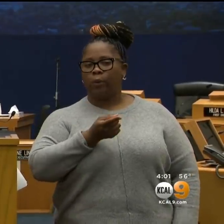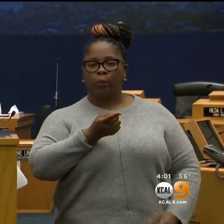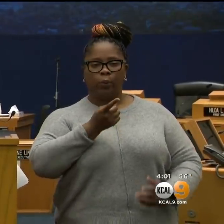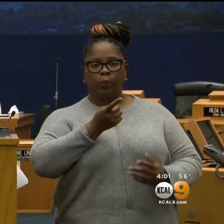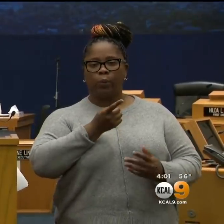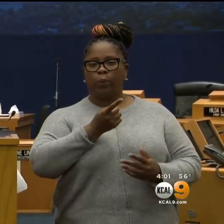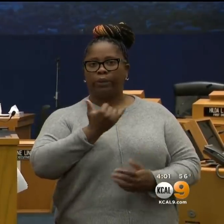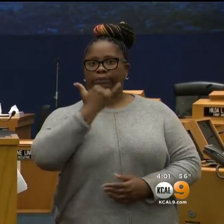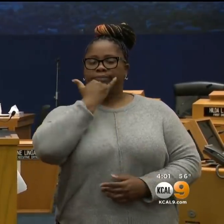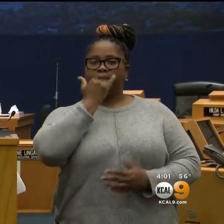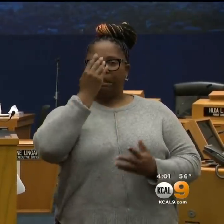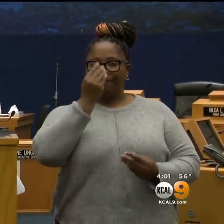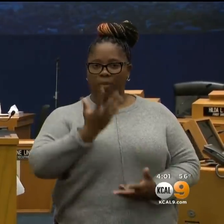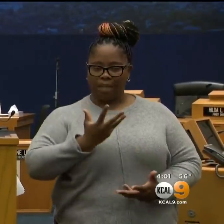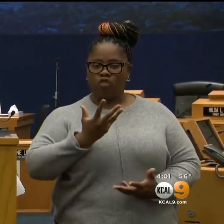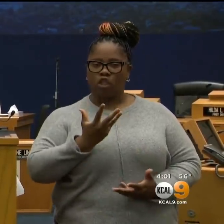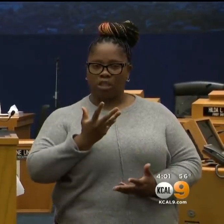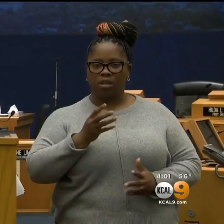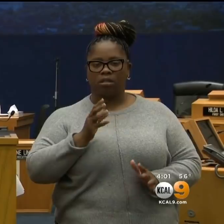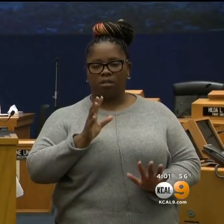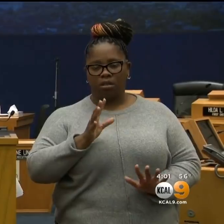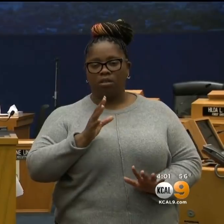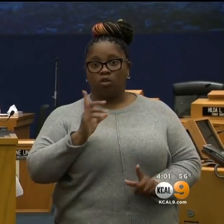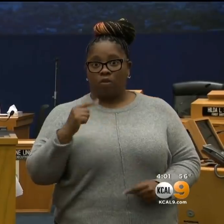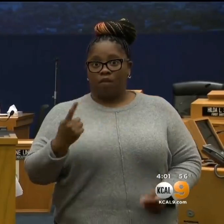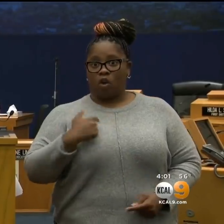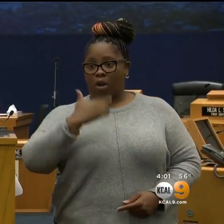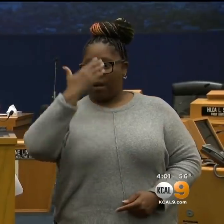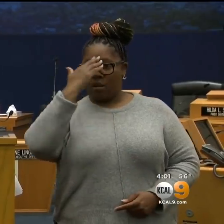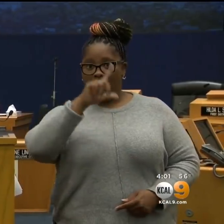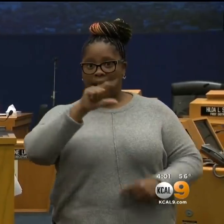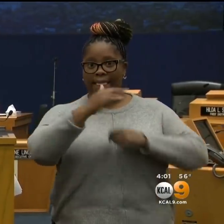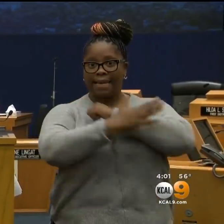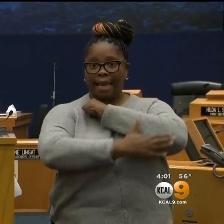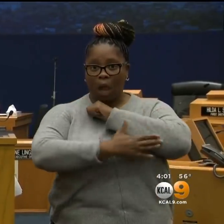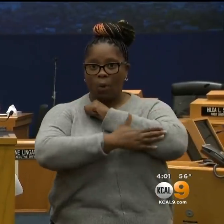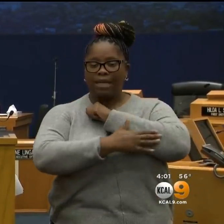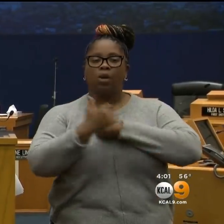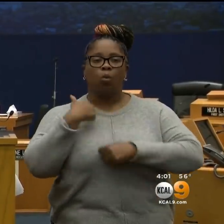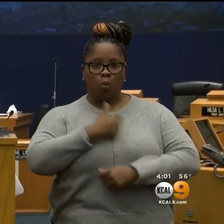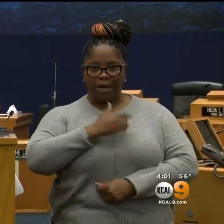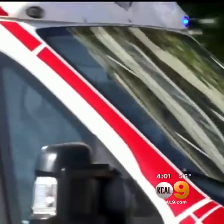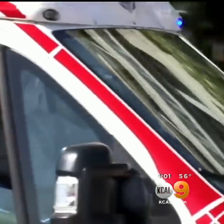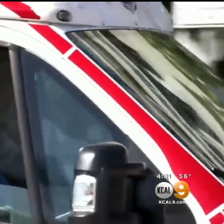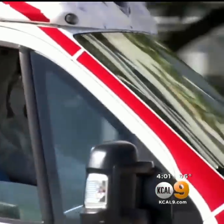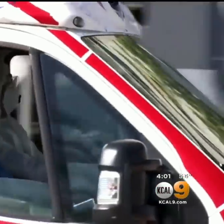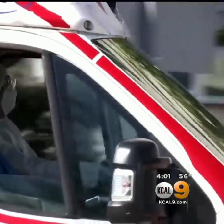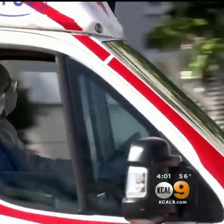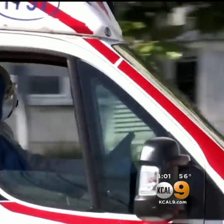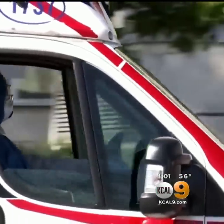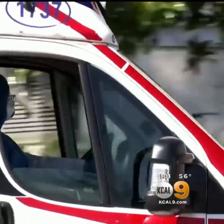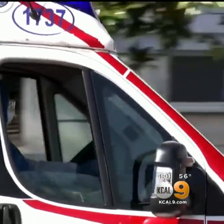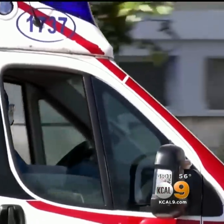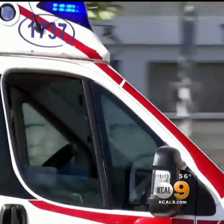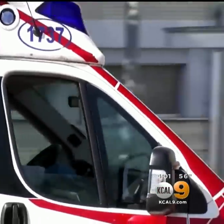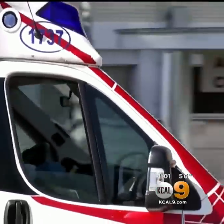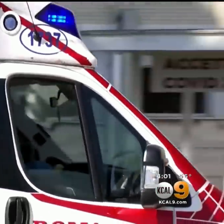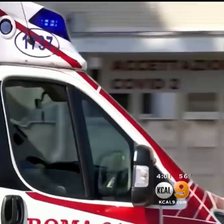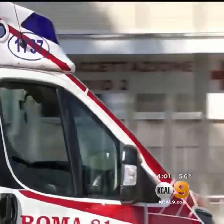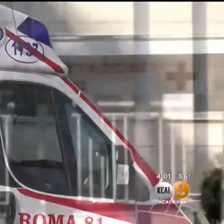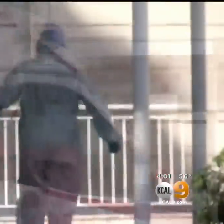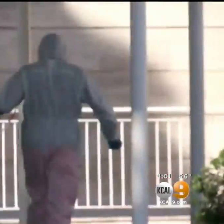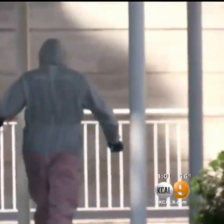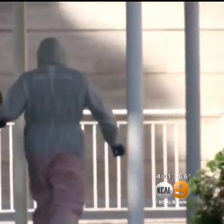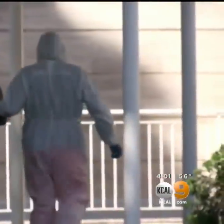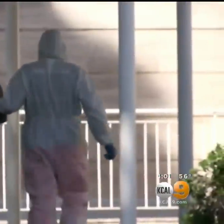as what I know. So I do know that here in LA County, we will see many more cases. Italy yesterday